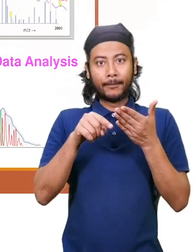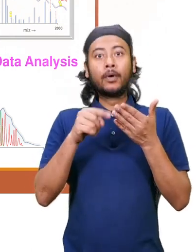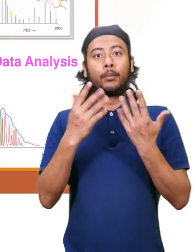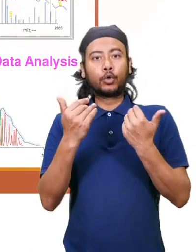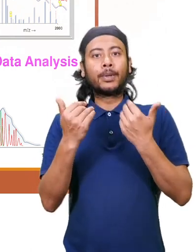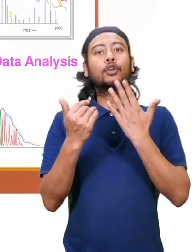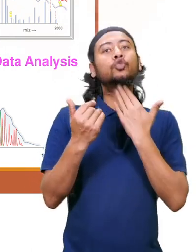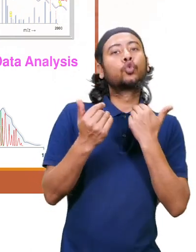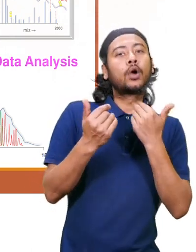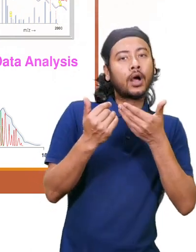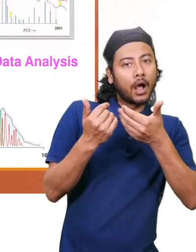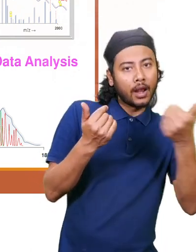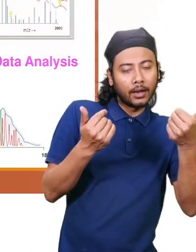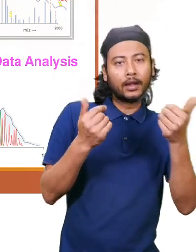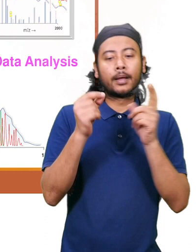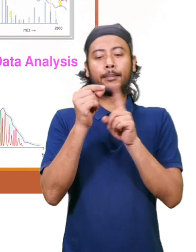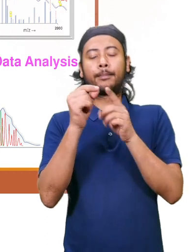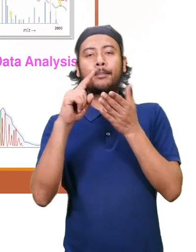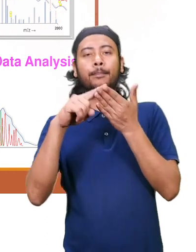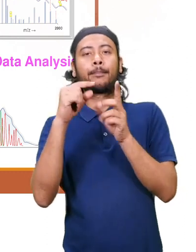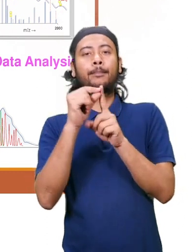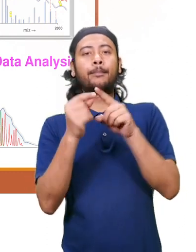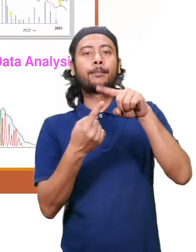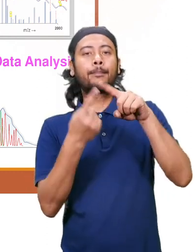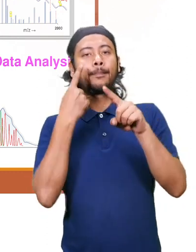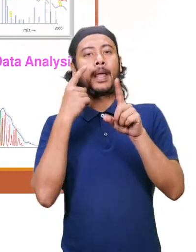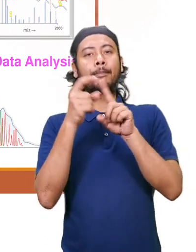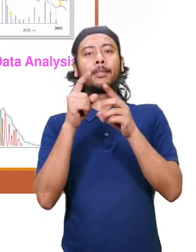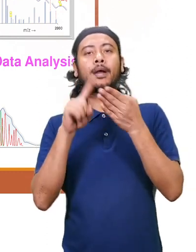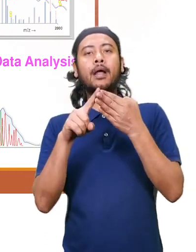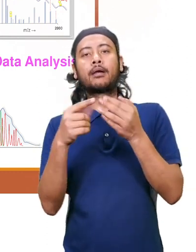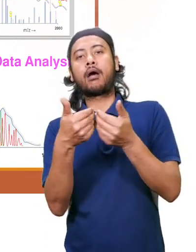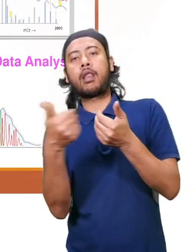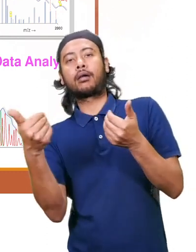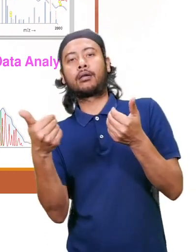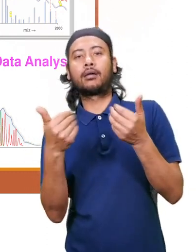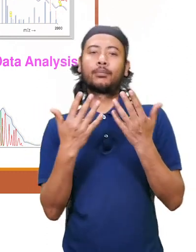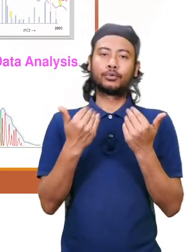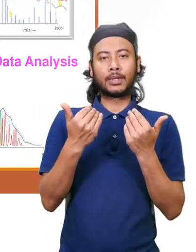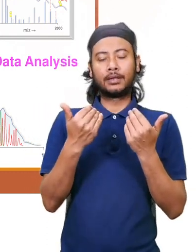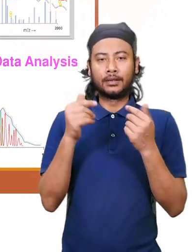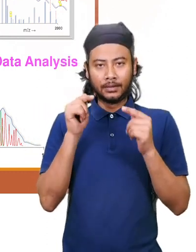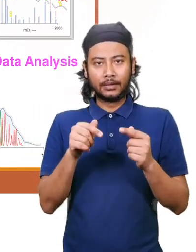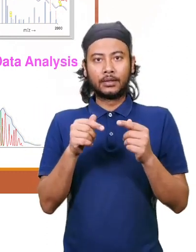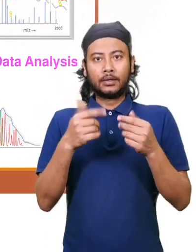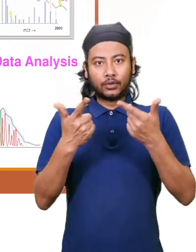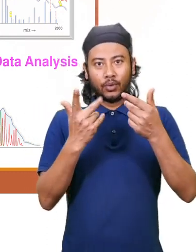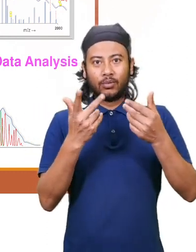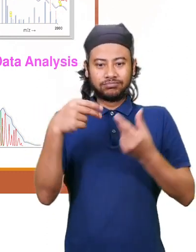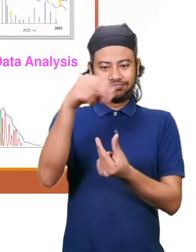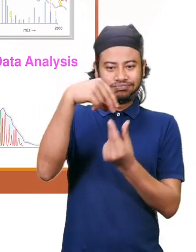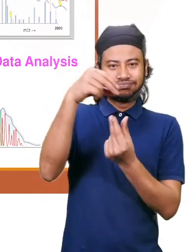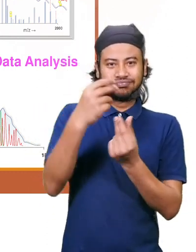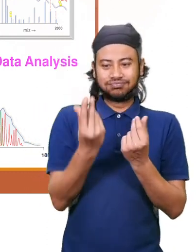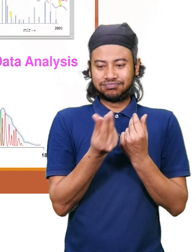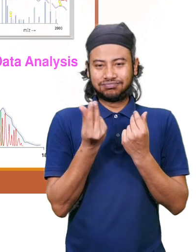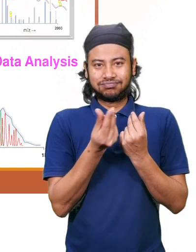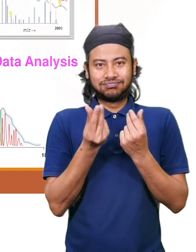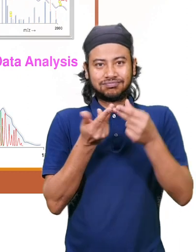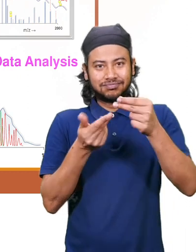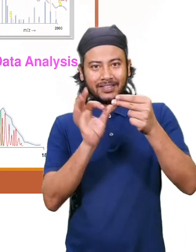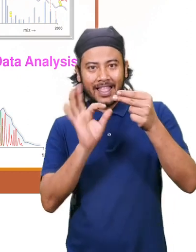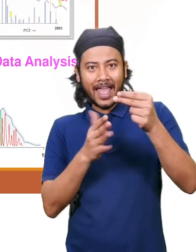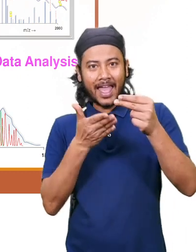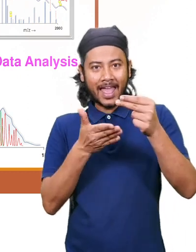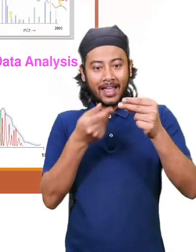enzymes, and then we will get a mixture of peptides and glycopeptides. So these